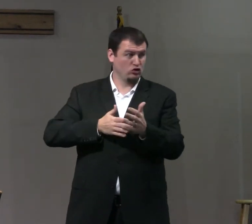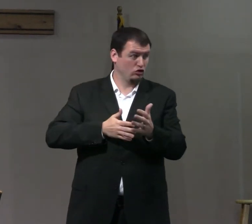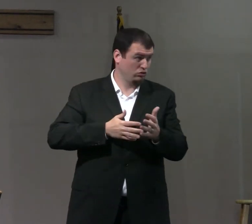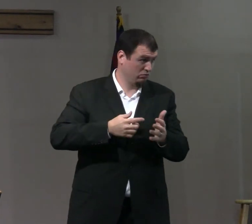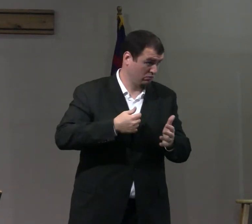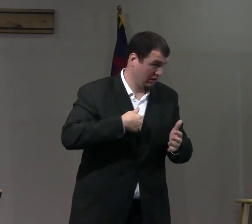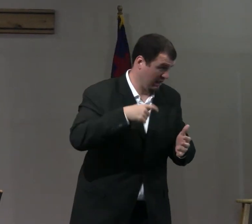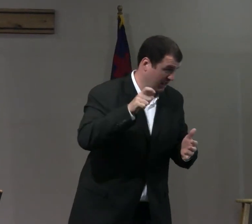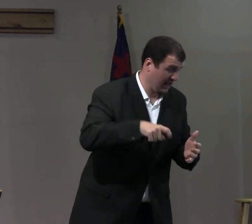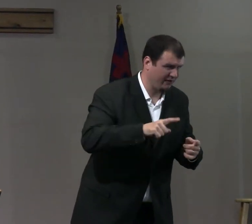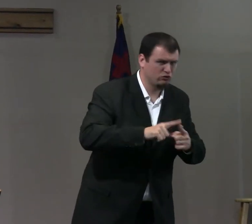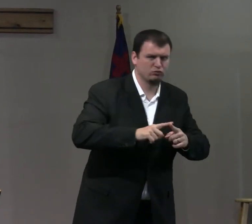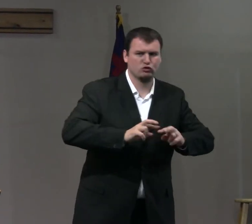It's really hard for a leader